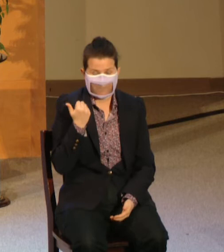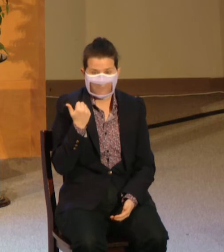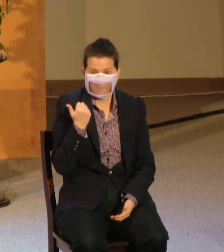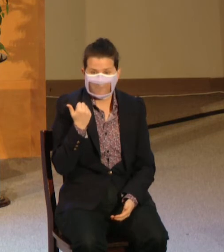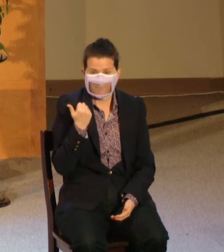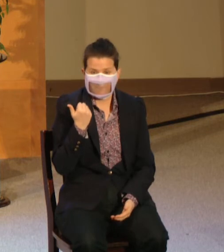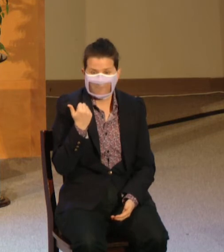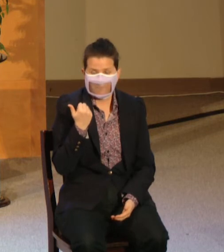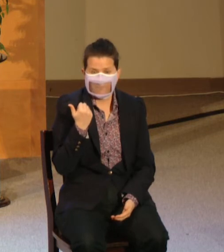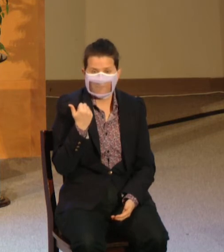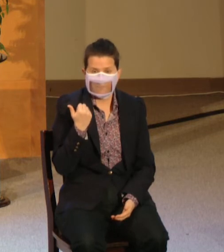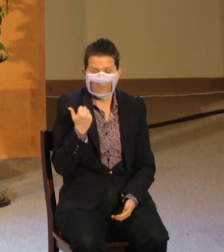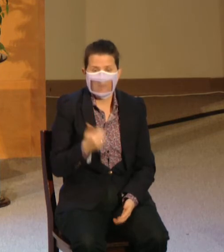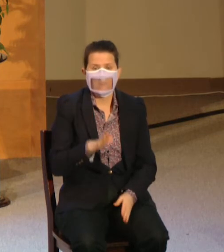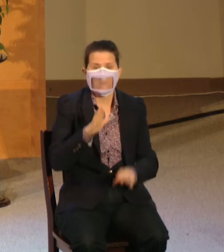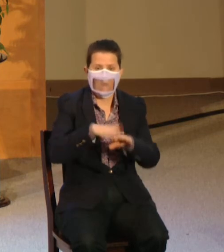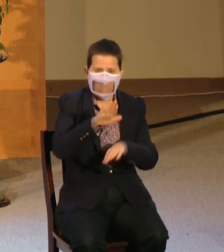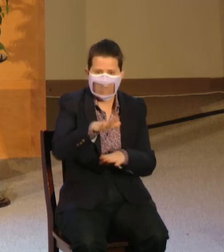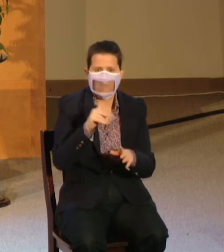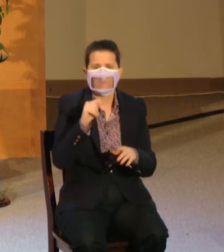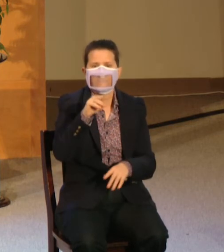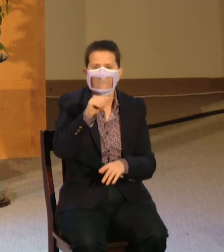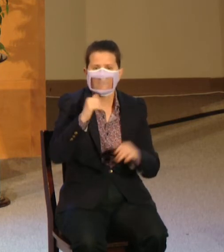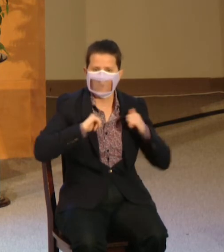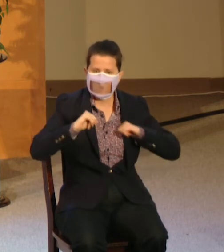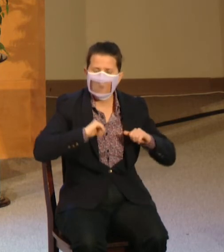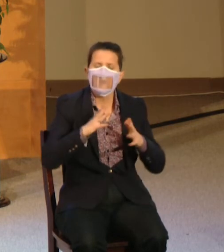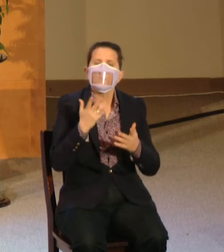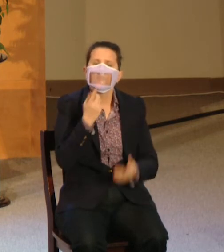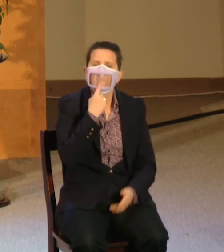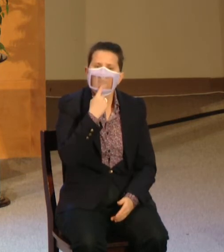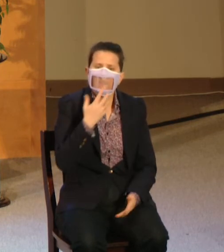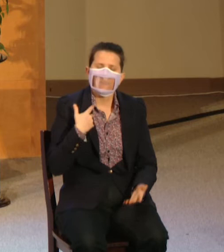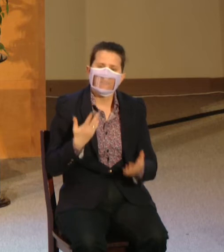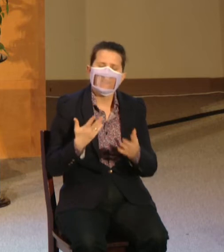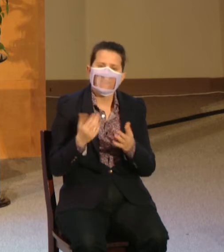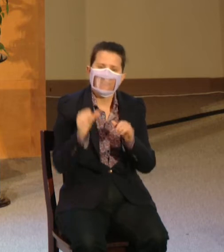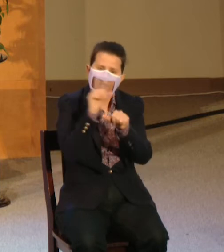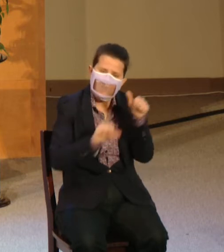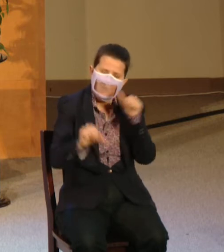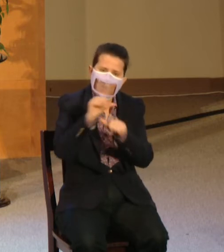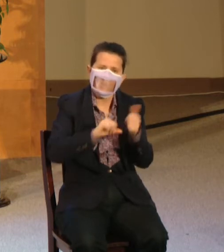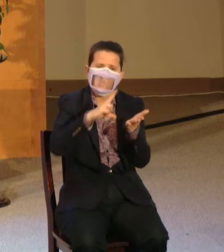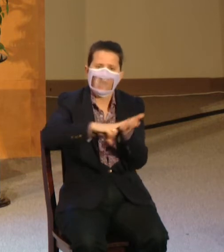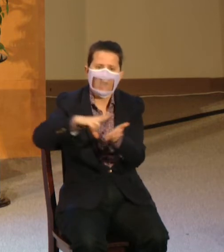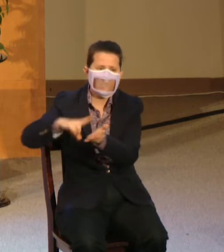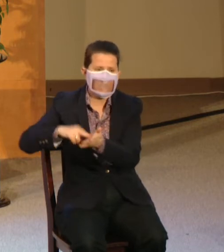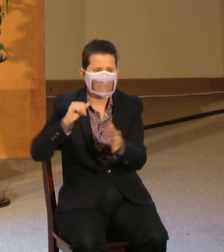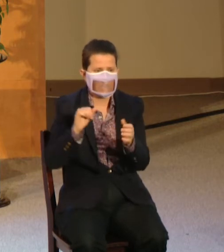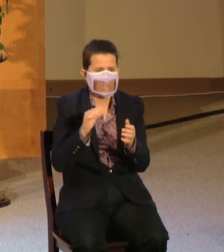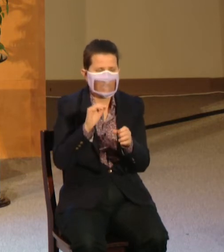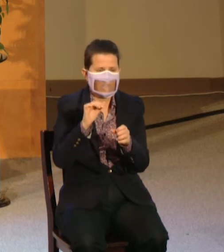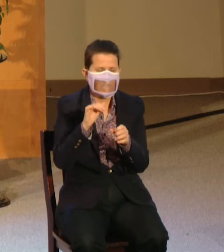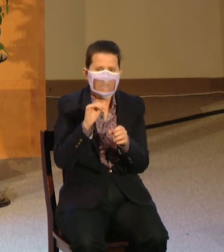And as they said on 60 Minutes, the social contract of work is being rewritten, and workers are holding the